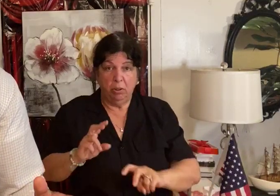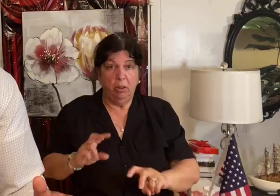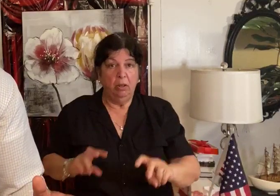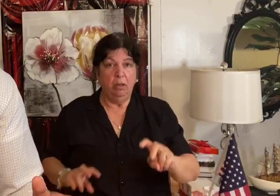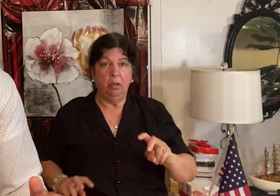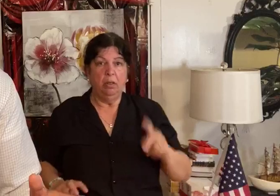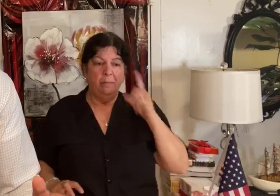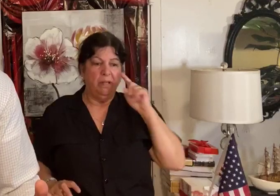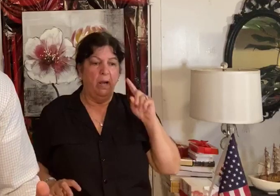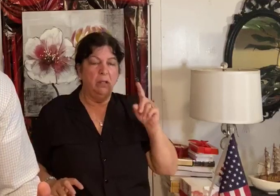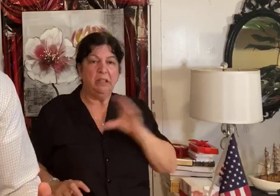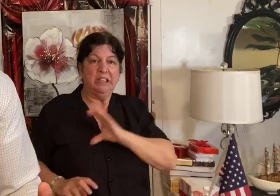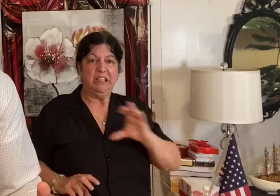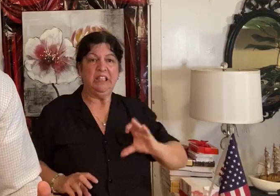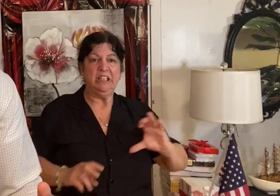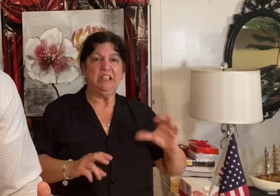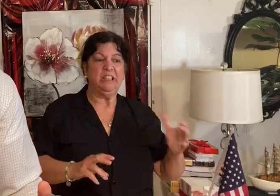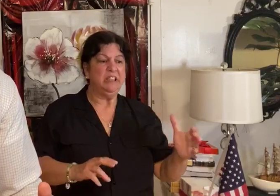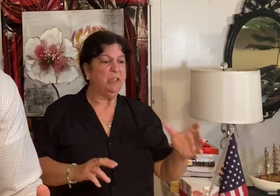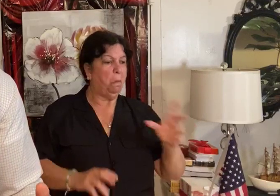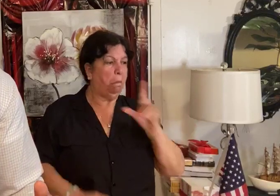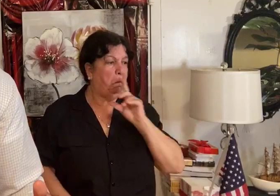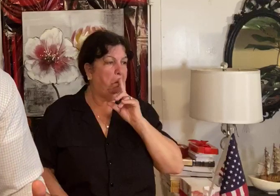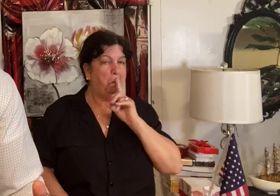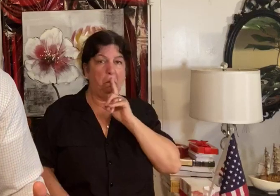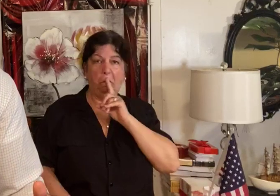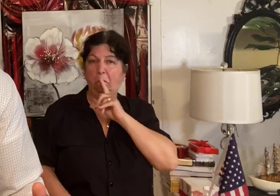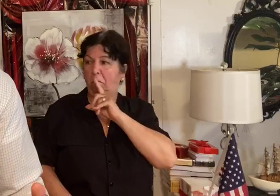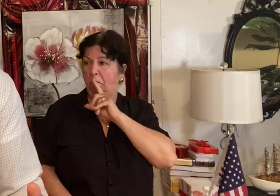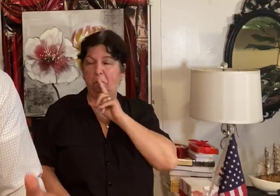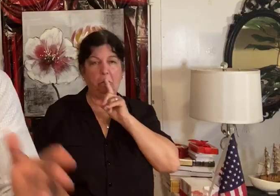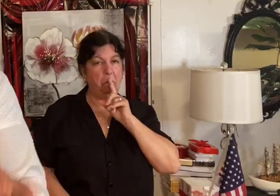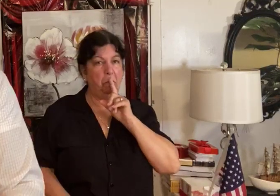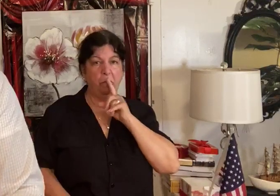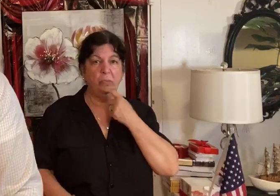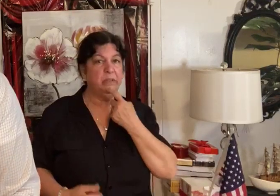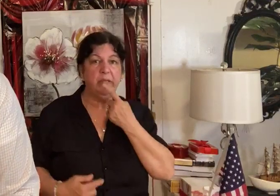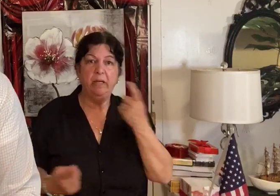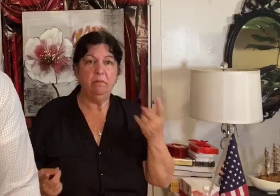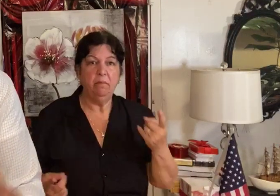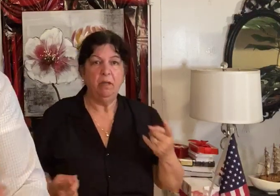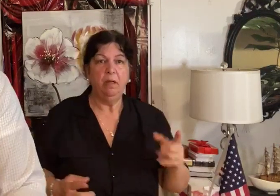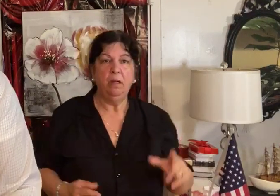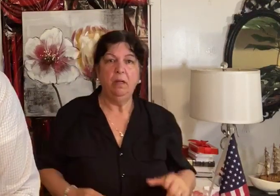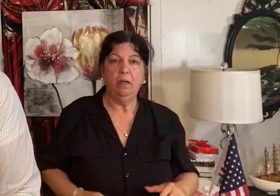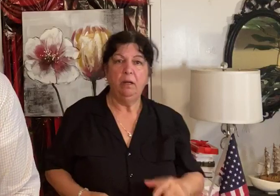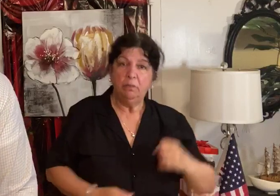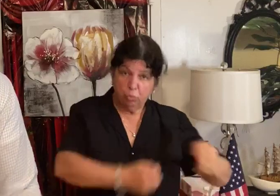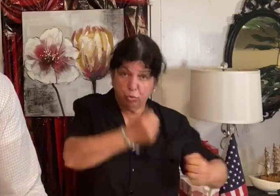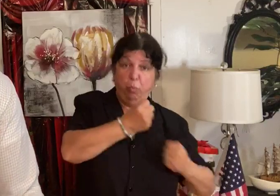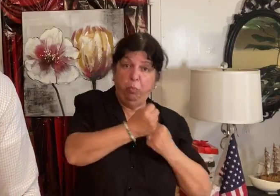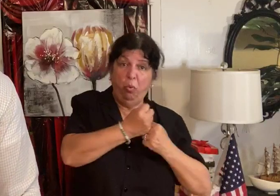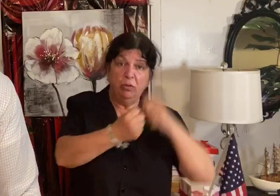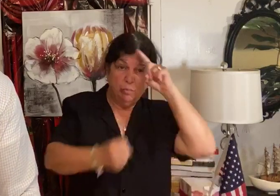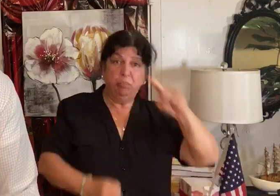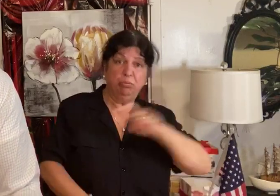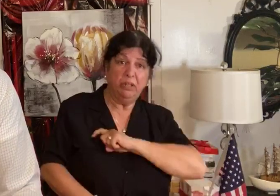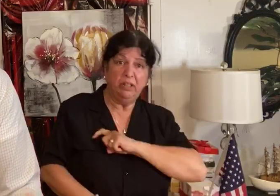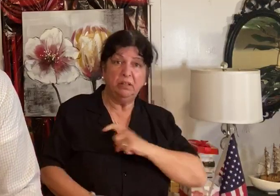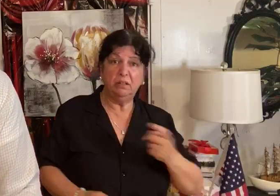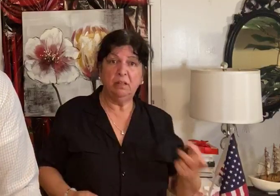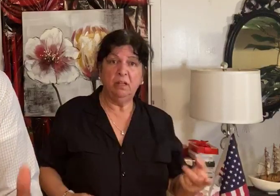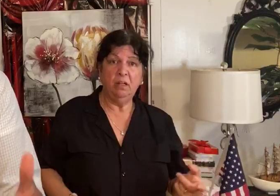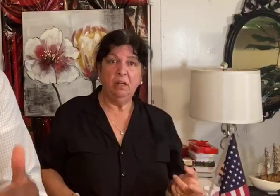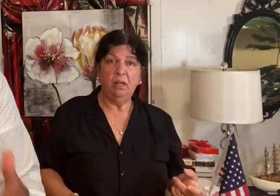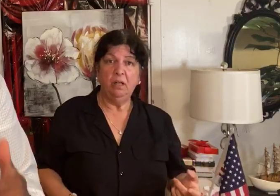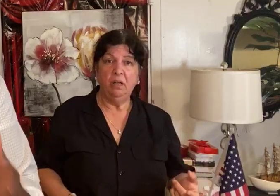citizens are silent. Citizens are reluctant to throw their support behind law enforcement. So law enforcement,